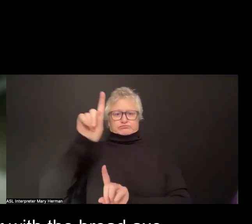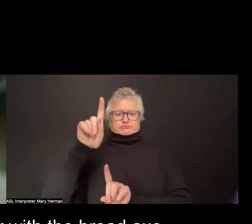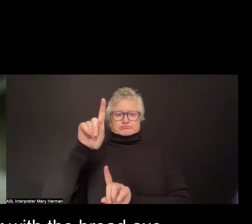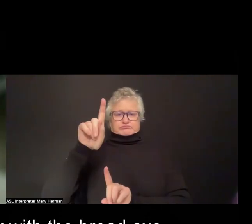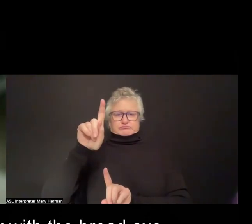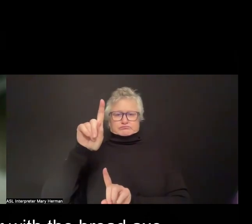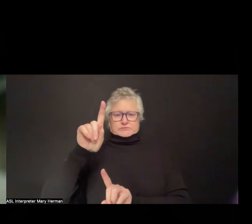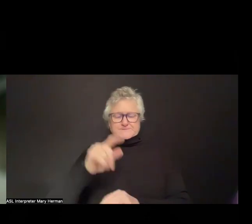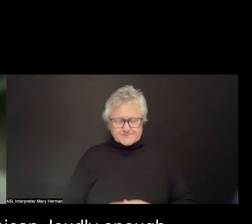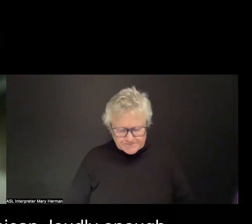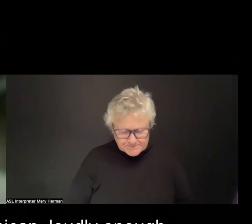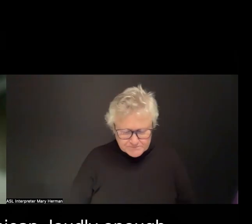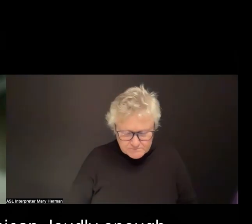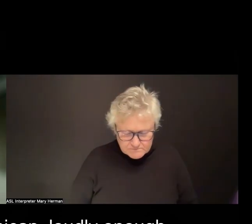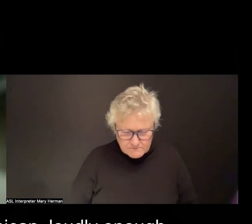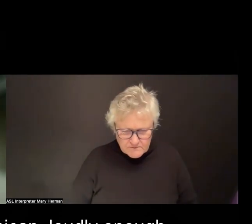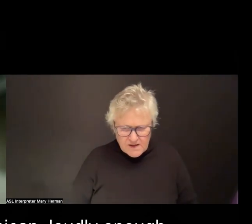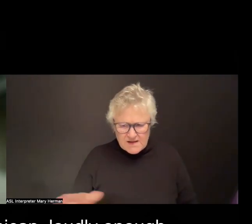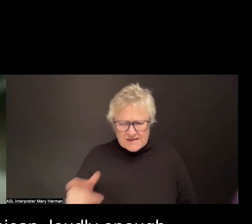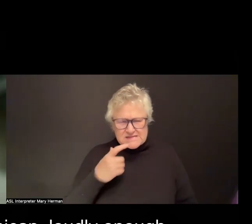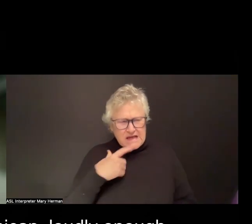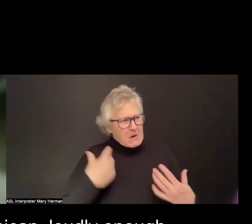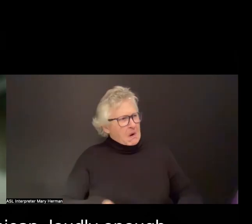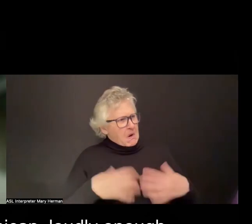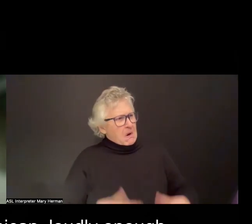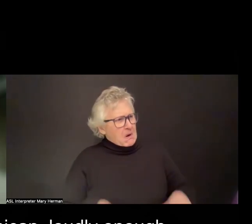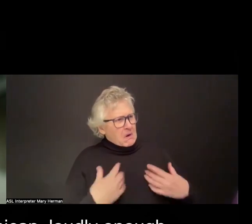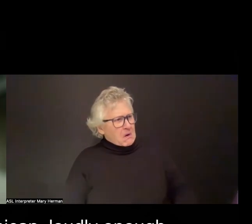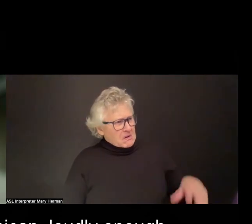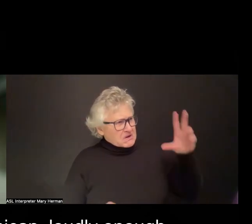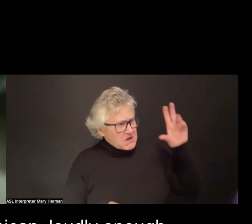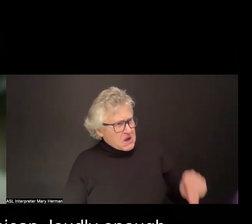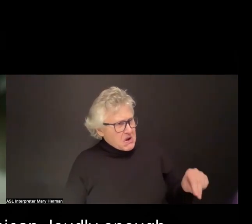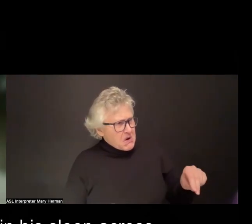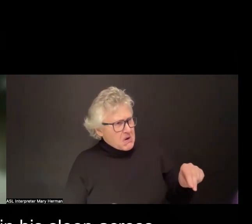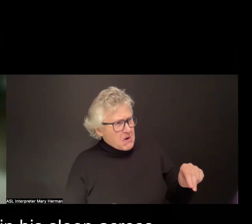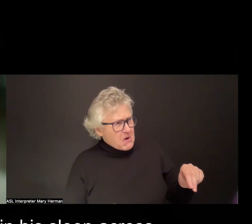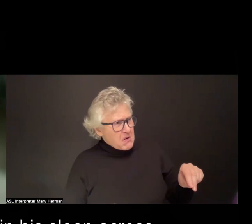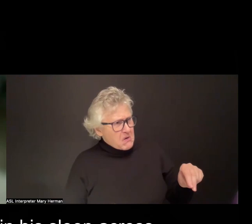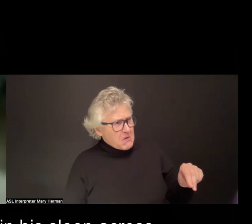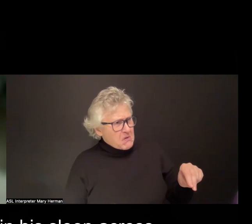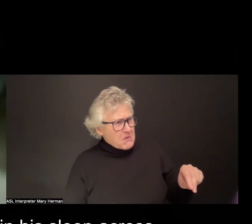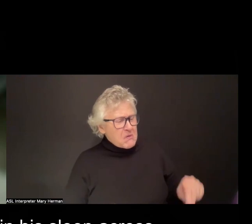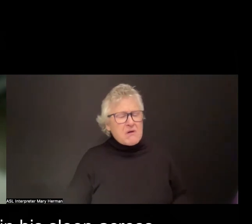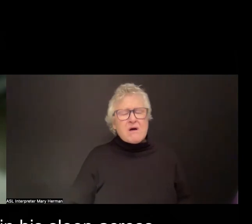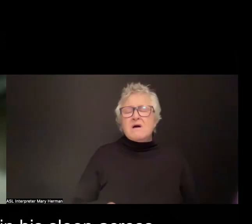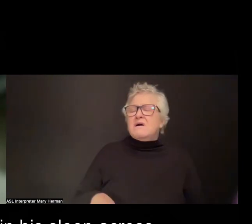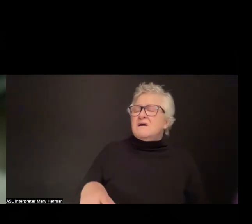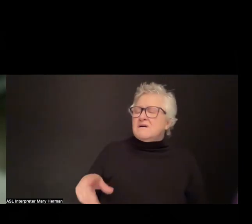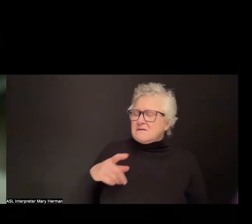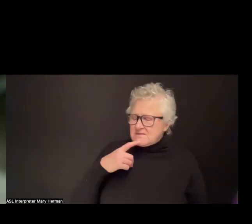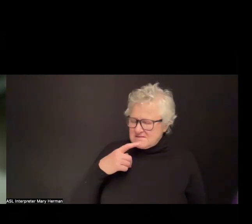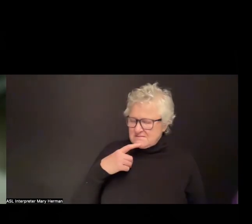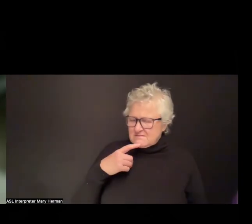overboard by the main shrouds." "No," cried the Jamaican, loudly enough that a pickled gentleman in a ripped greatcoat stirred in his sleep across the